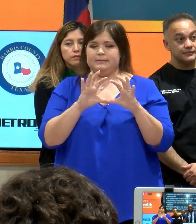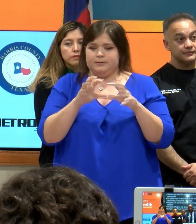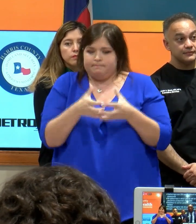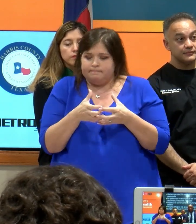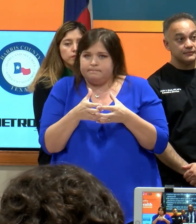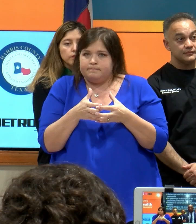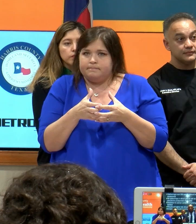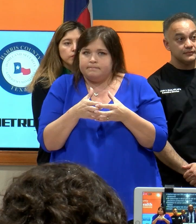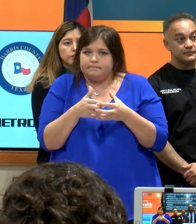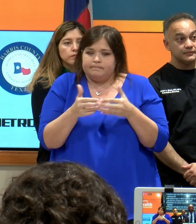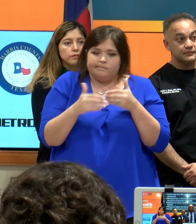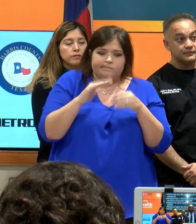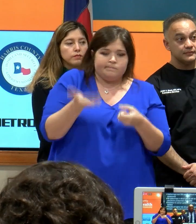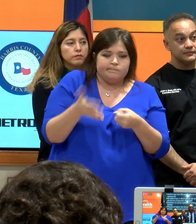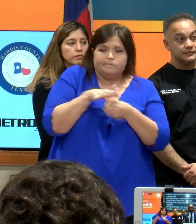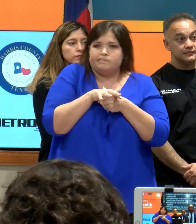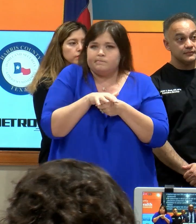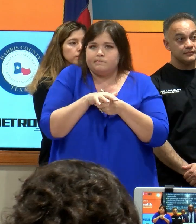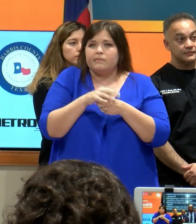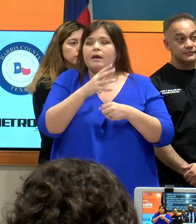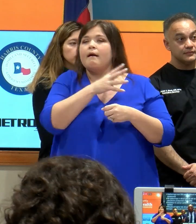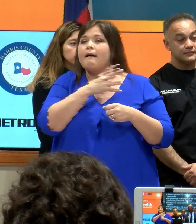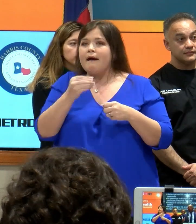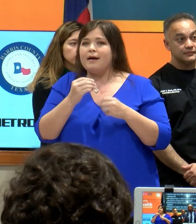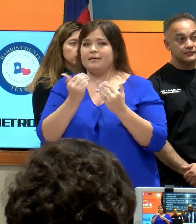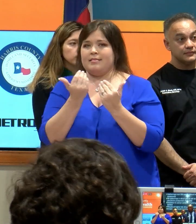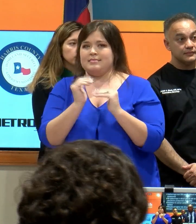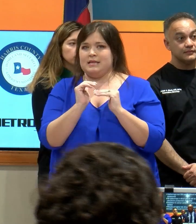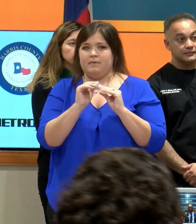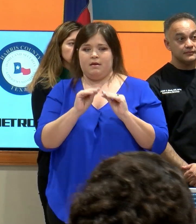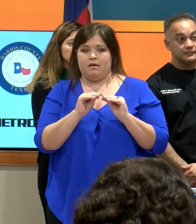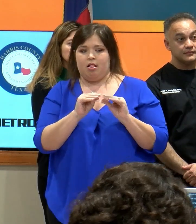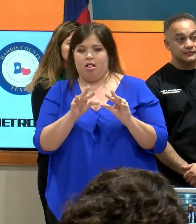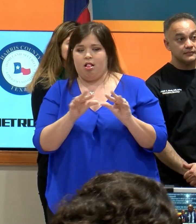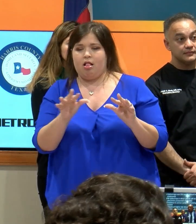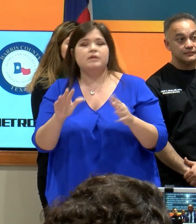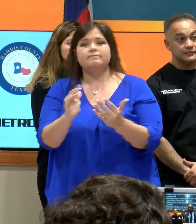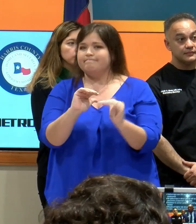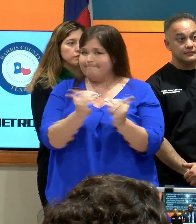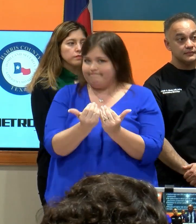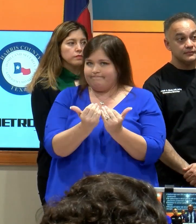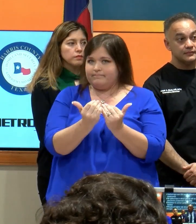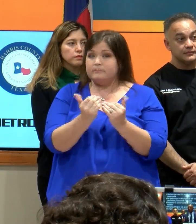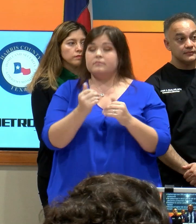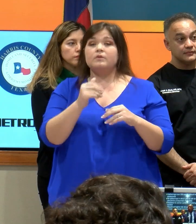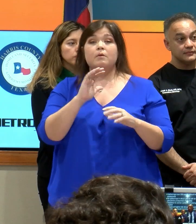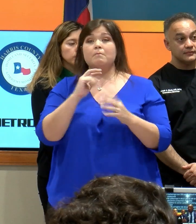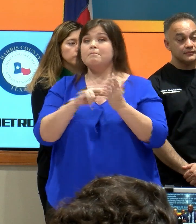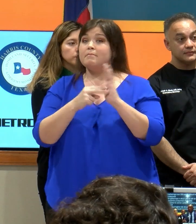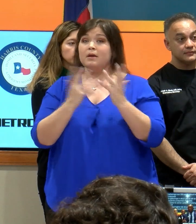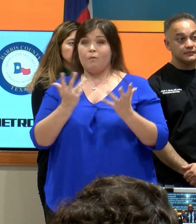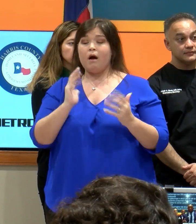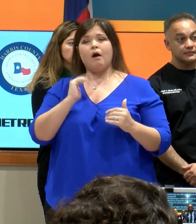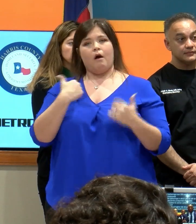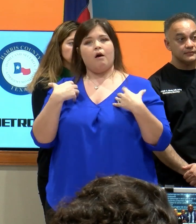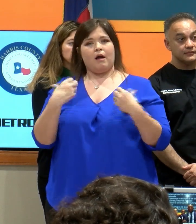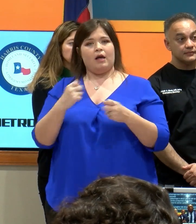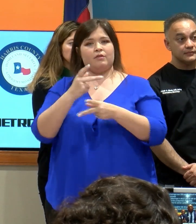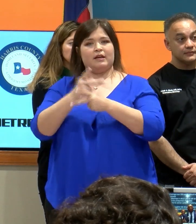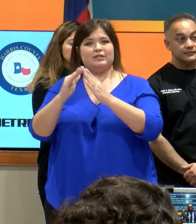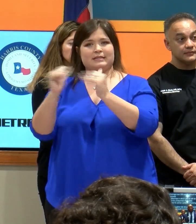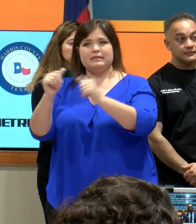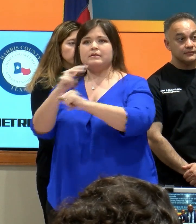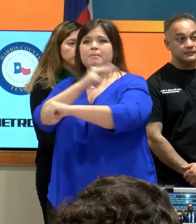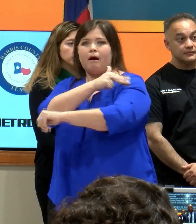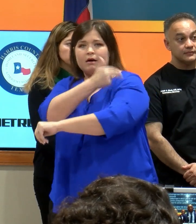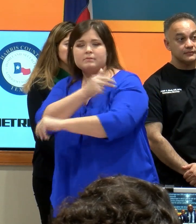that our whole healthcare delivery system is not overwhelmed. Where things are right now, they can handle the capacity. But it